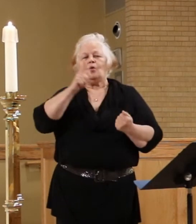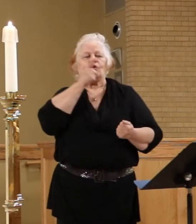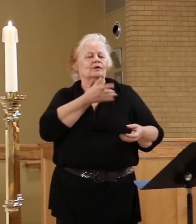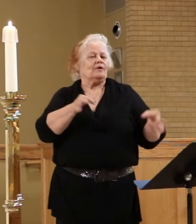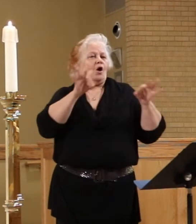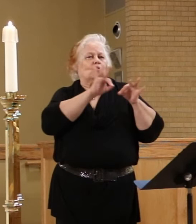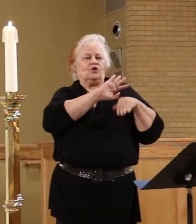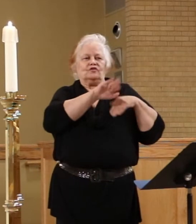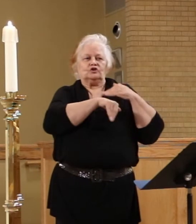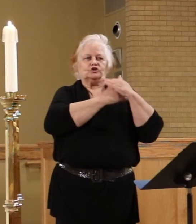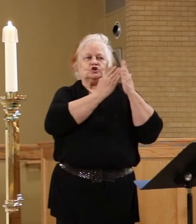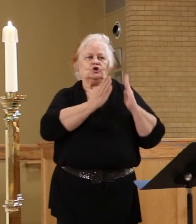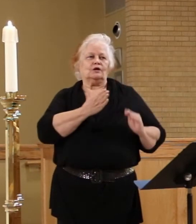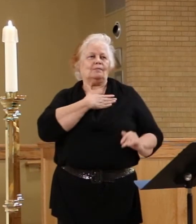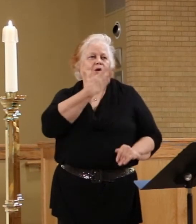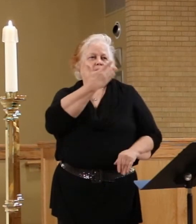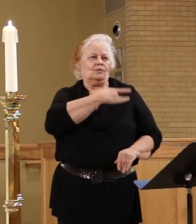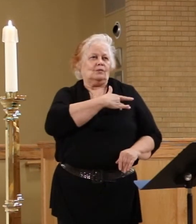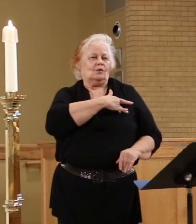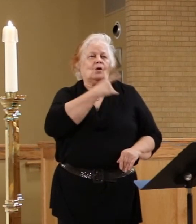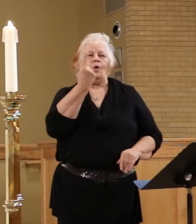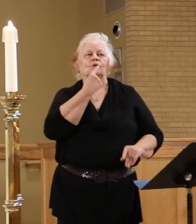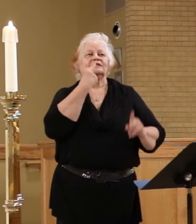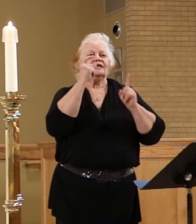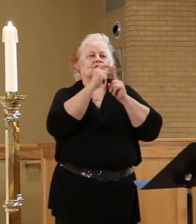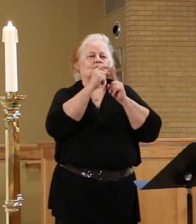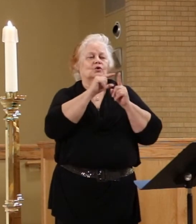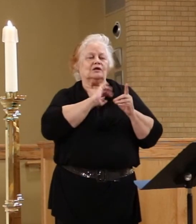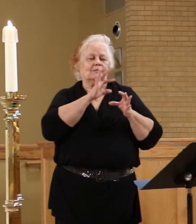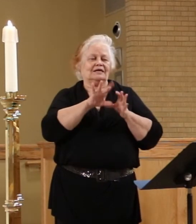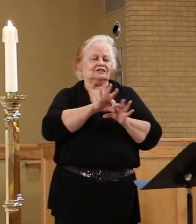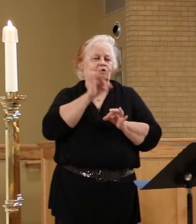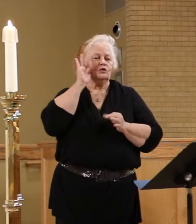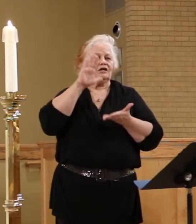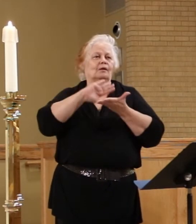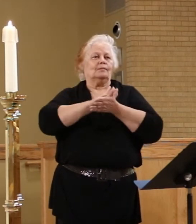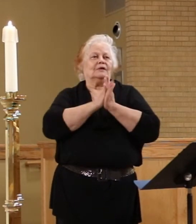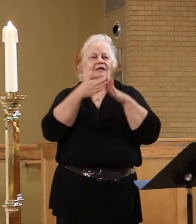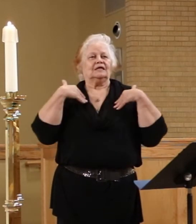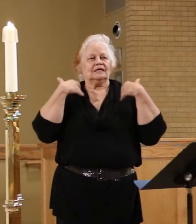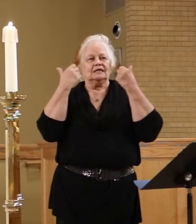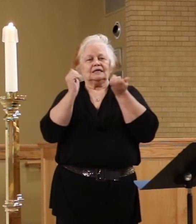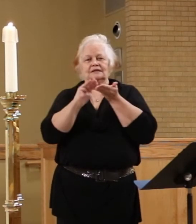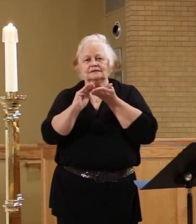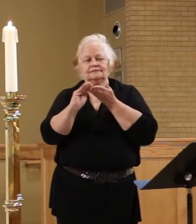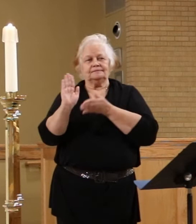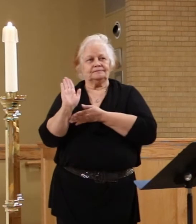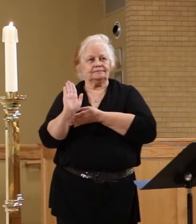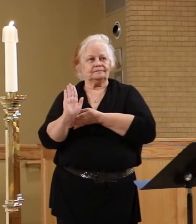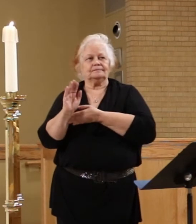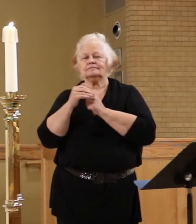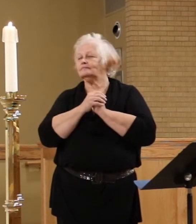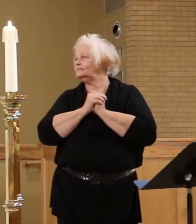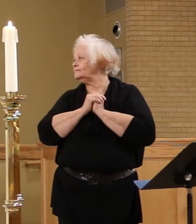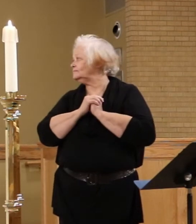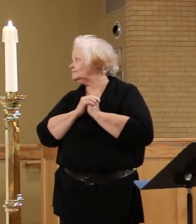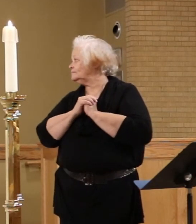worthy that you should enter into my room, but only say the word, and my soul shall be healed.